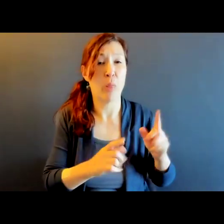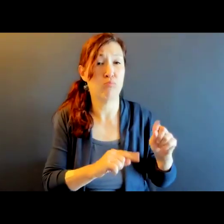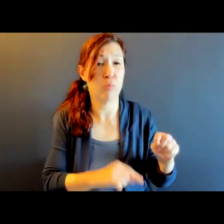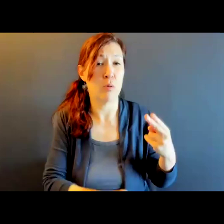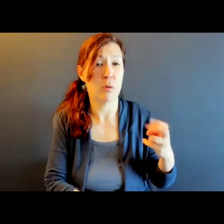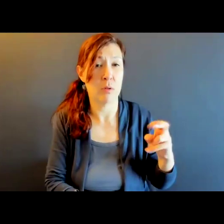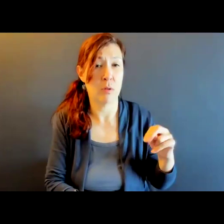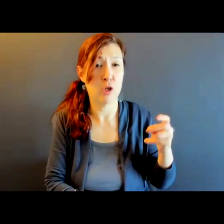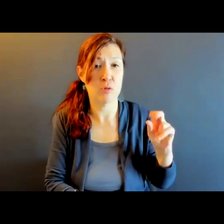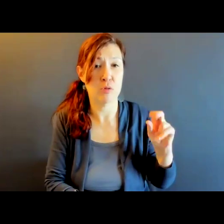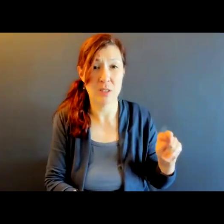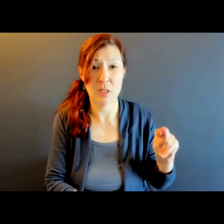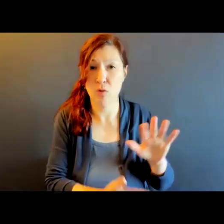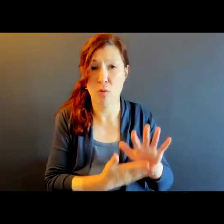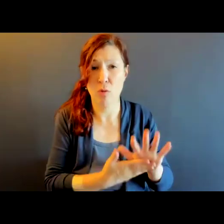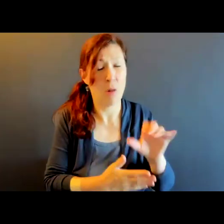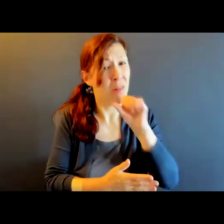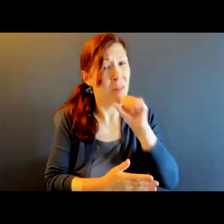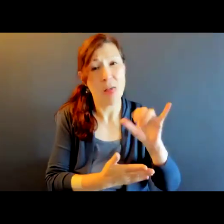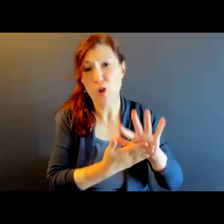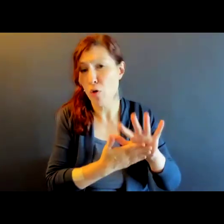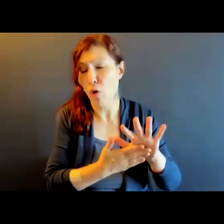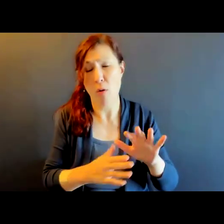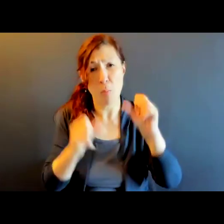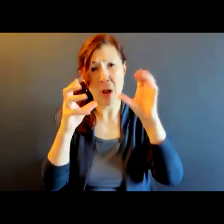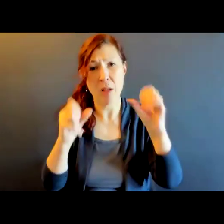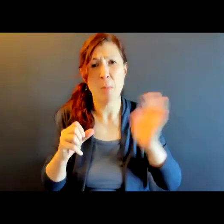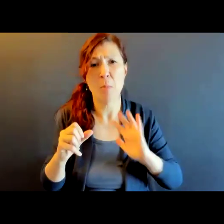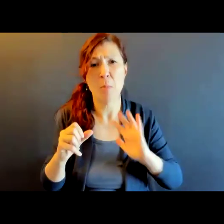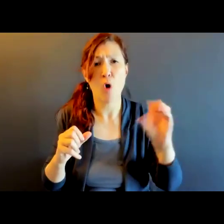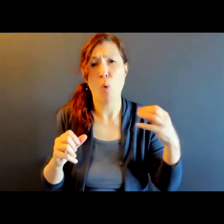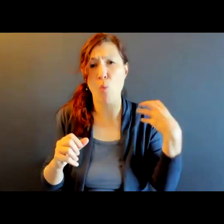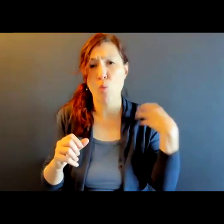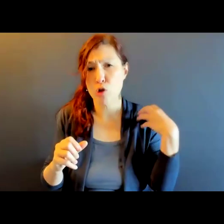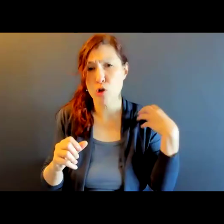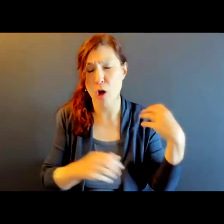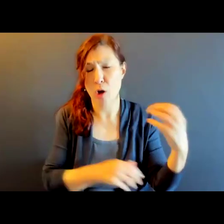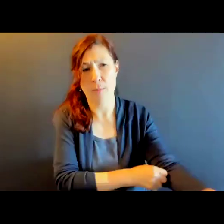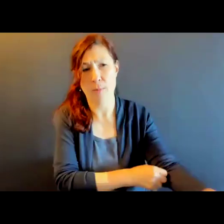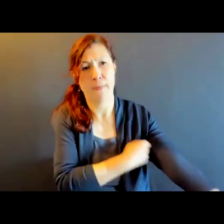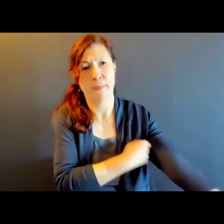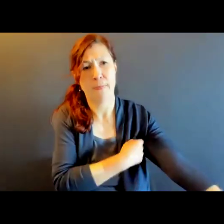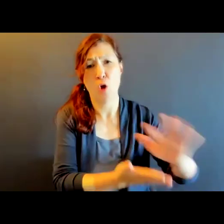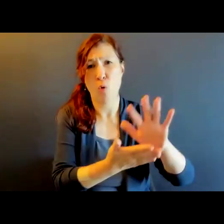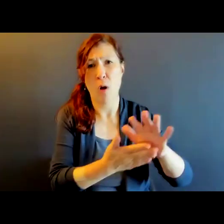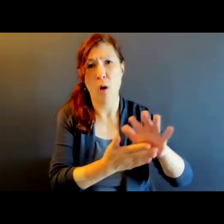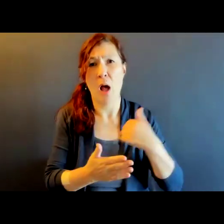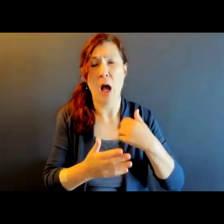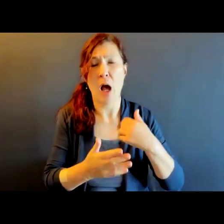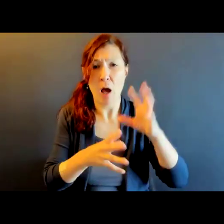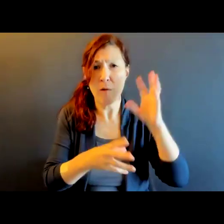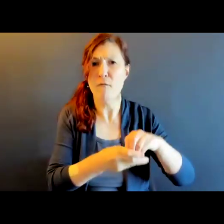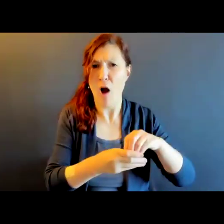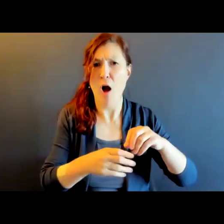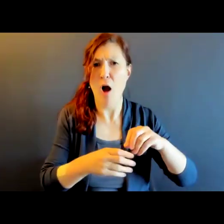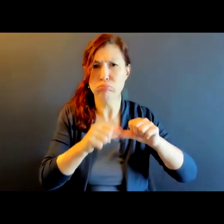we loved, a community that was amazing. I served as co-chair. I was very involved in trying to keep the school successful for all the children